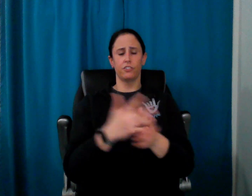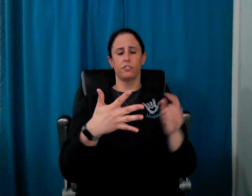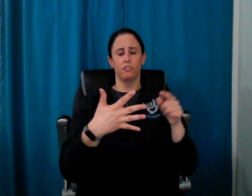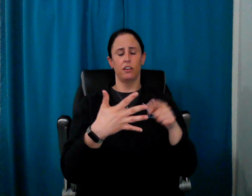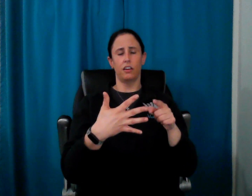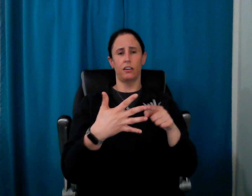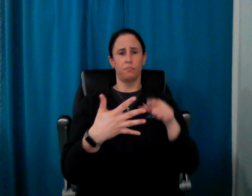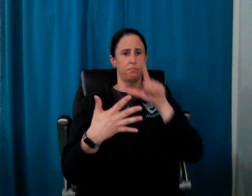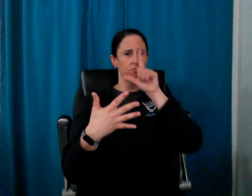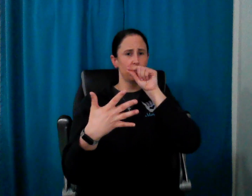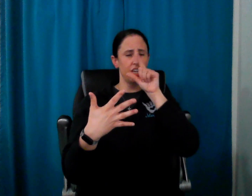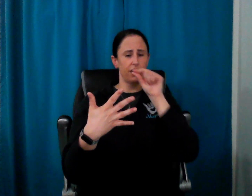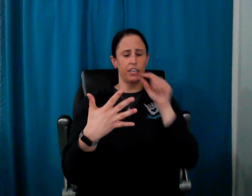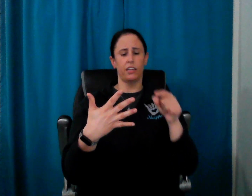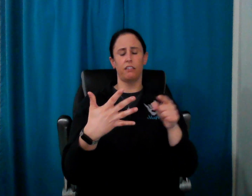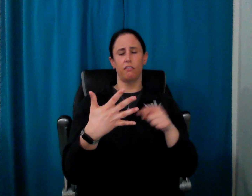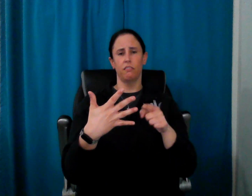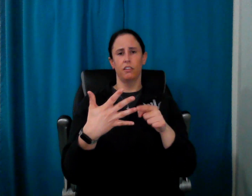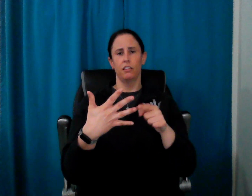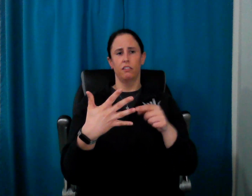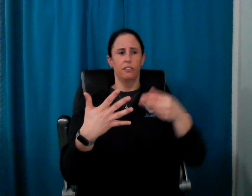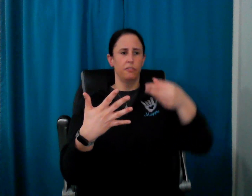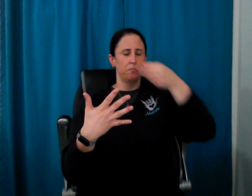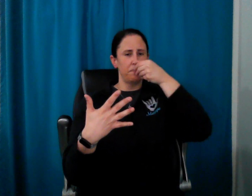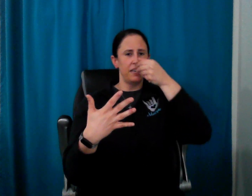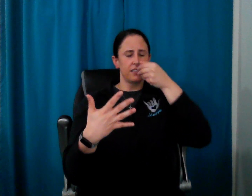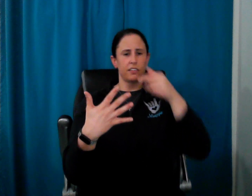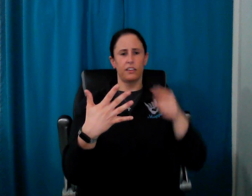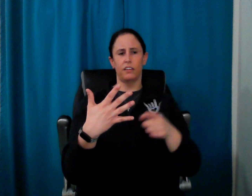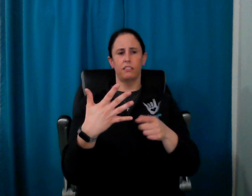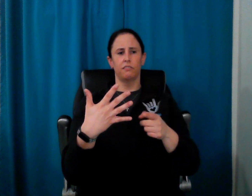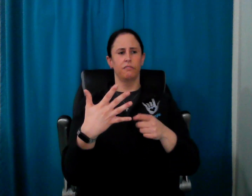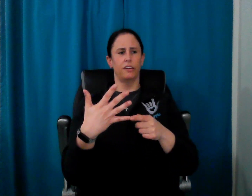hamburgers, chicken, pizza,